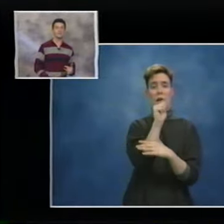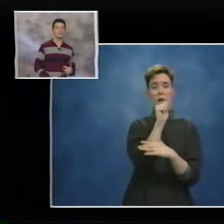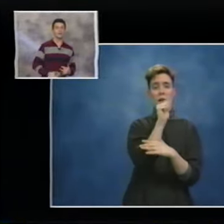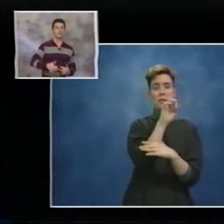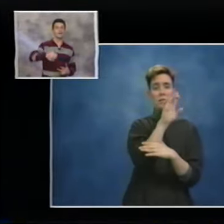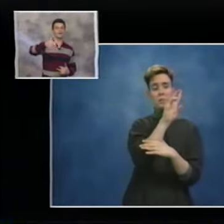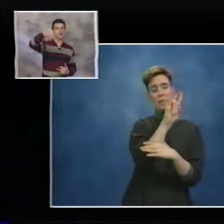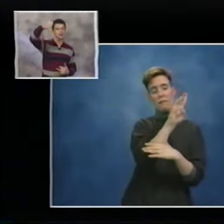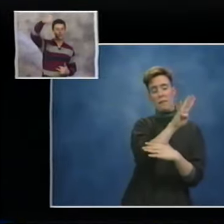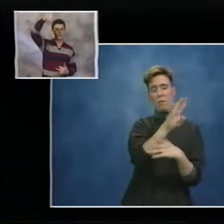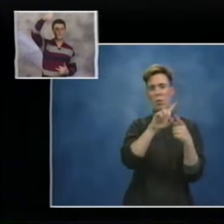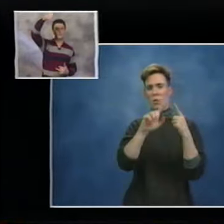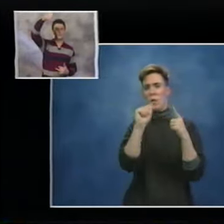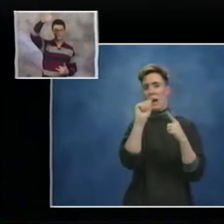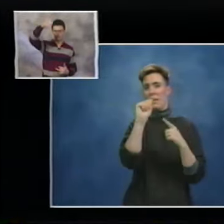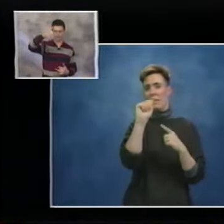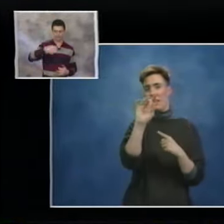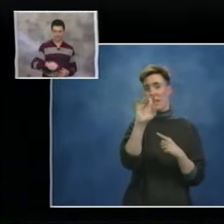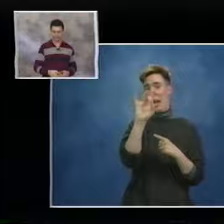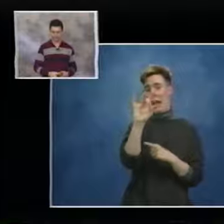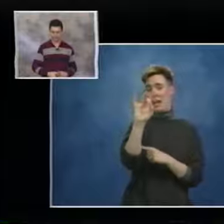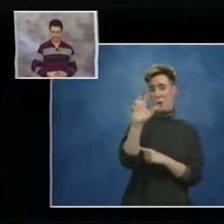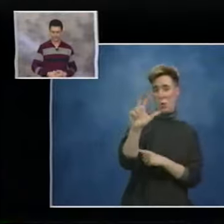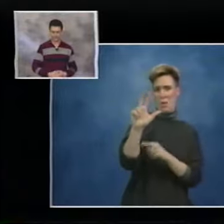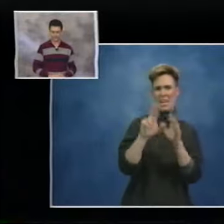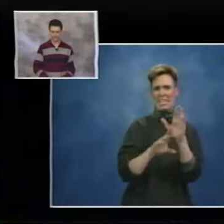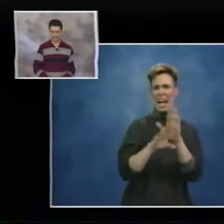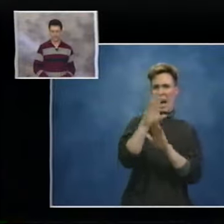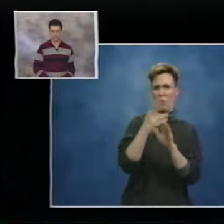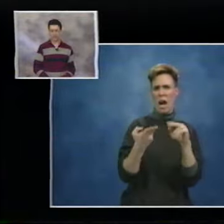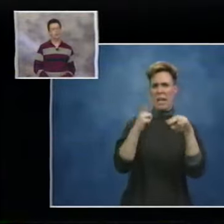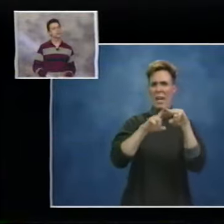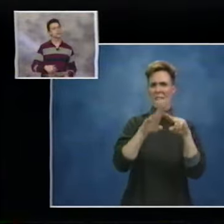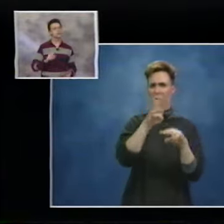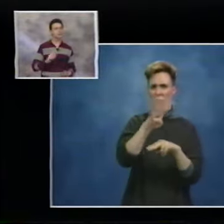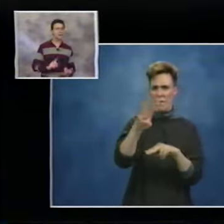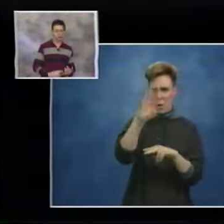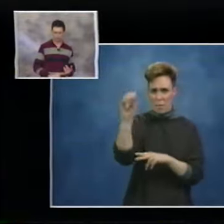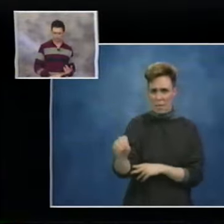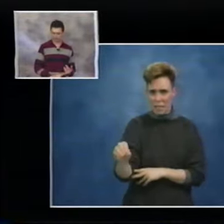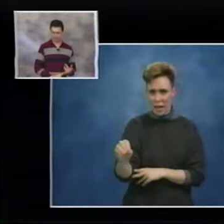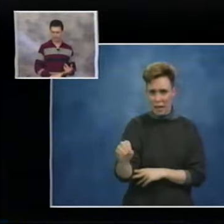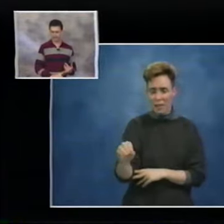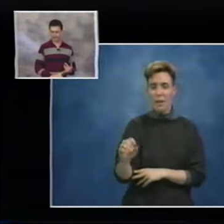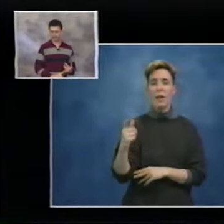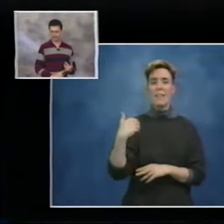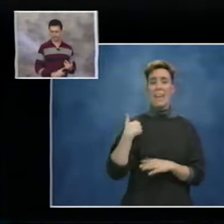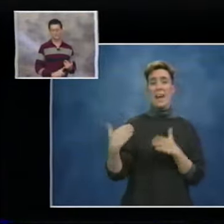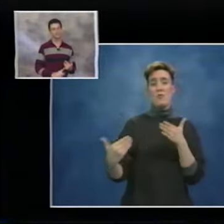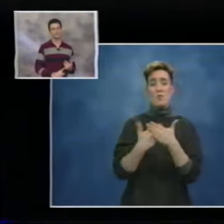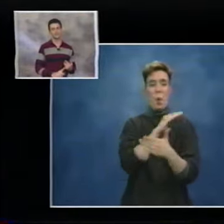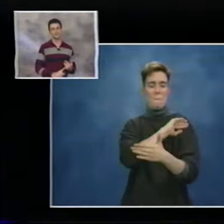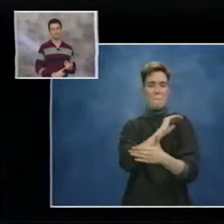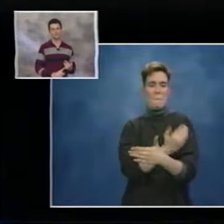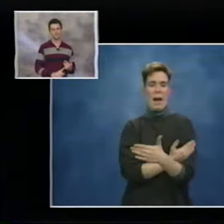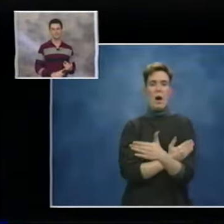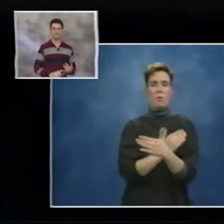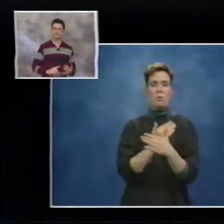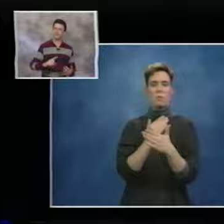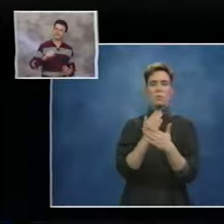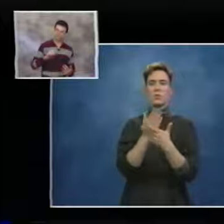it skyrocketed up 44%. There were new power sources developed during this time